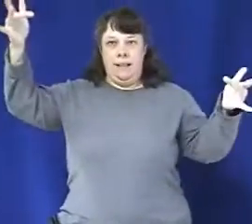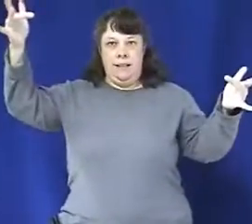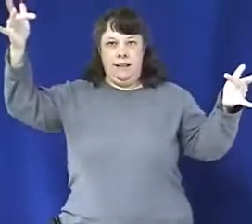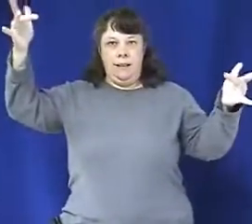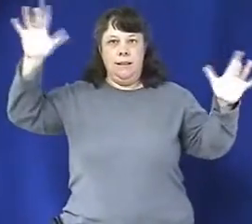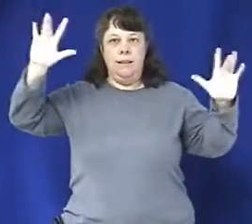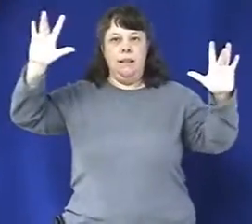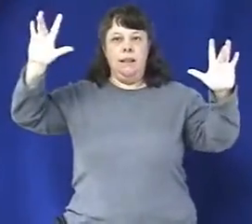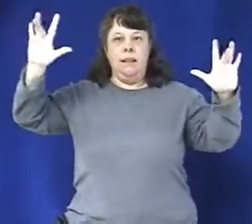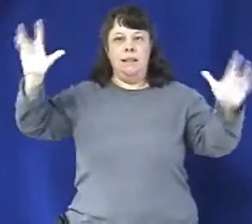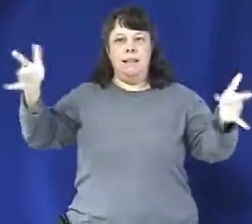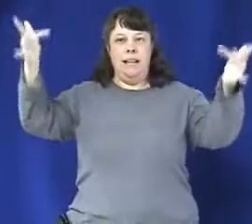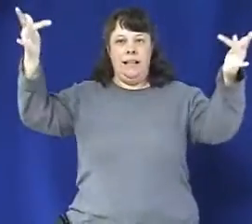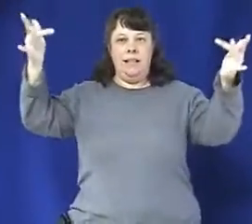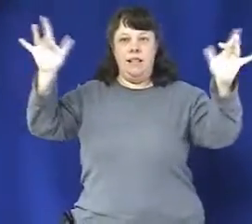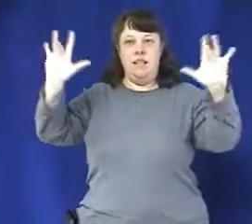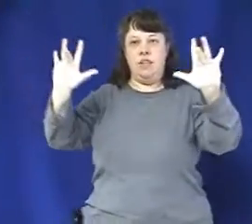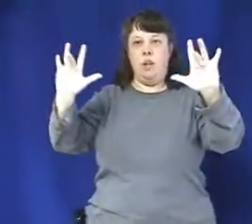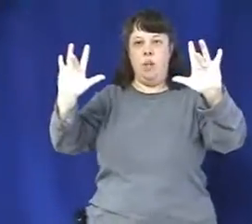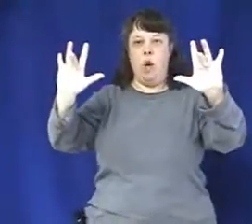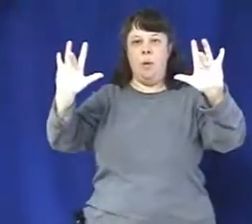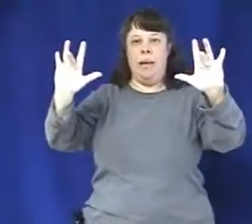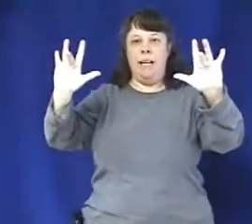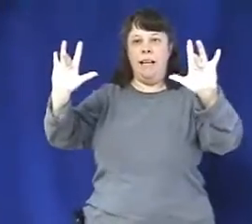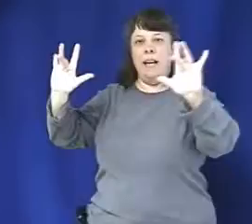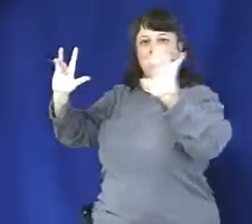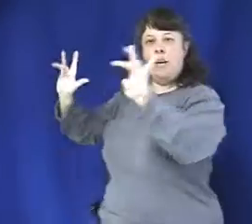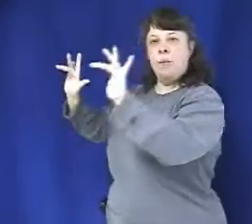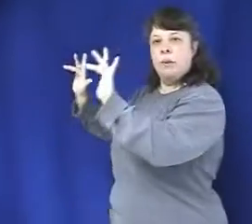light. Light. This is called an open 8 hand shape.